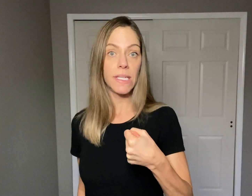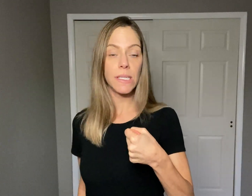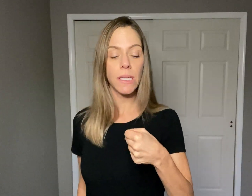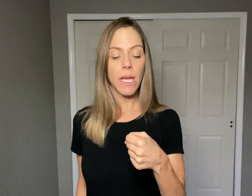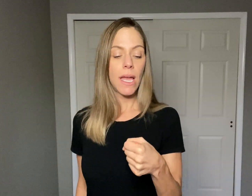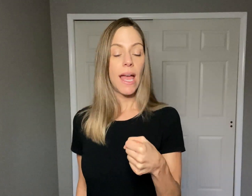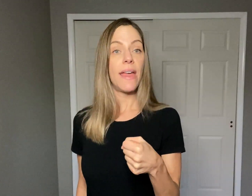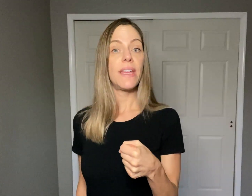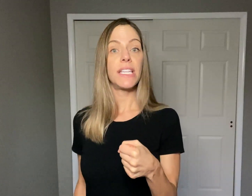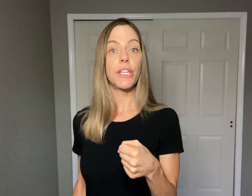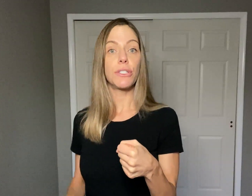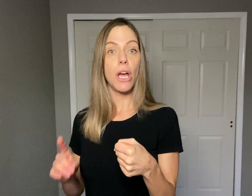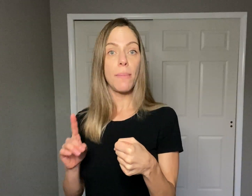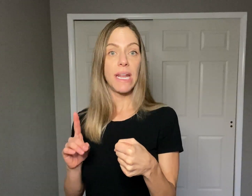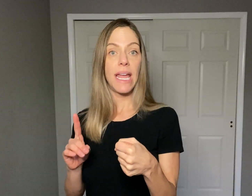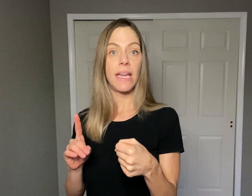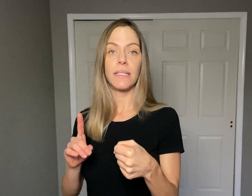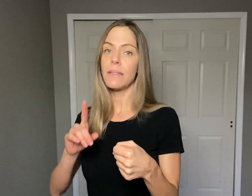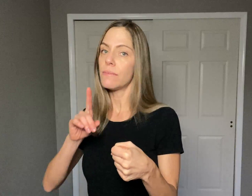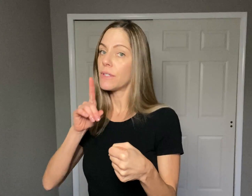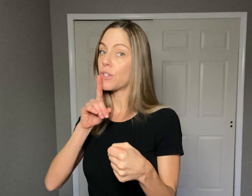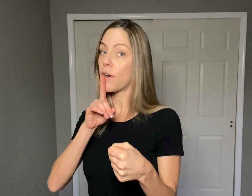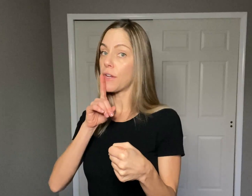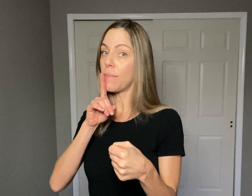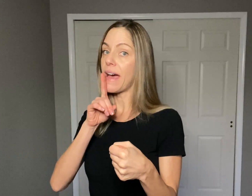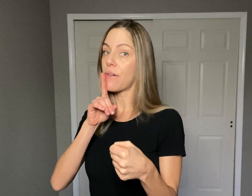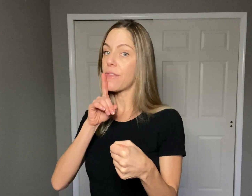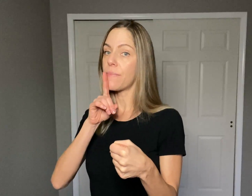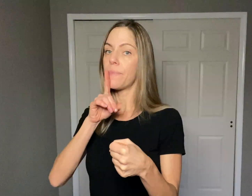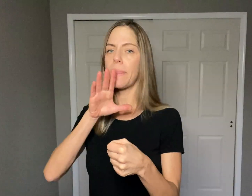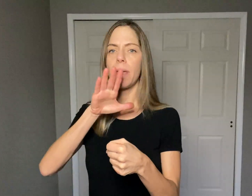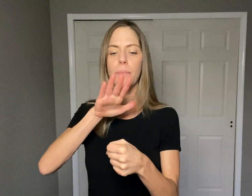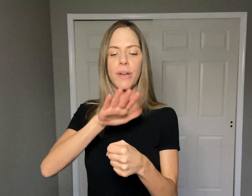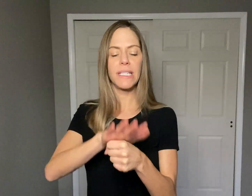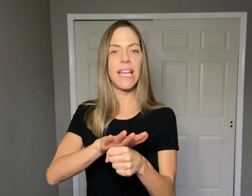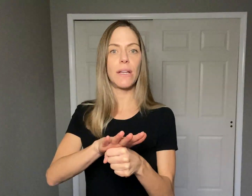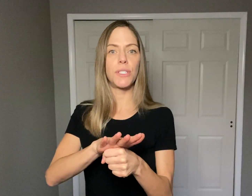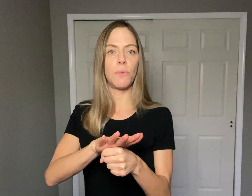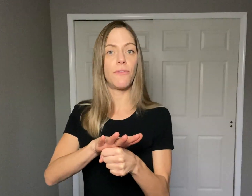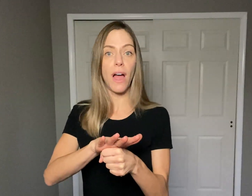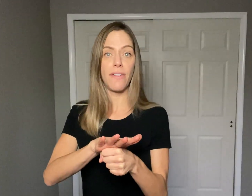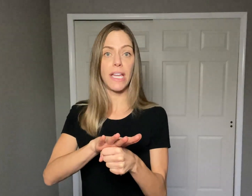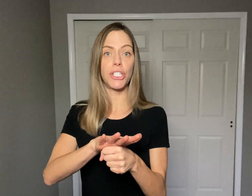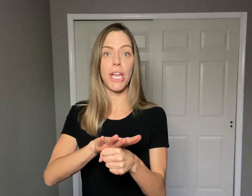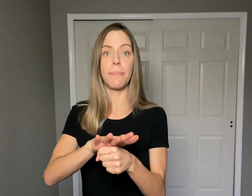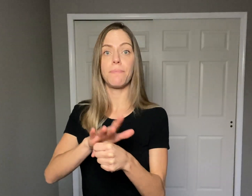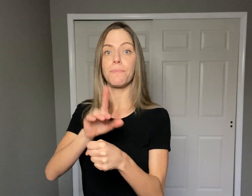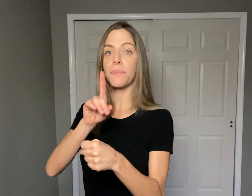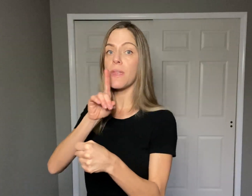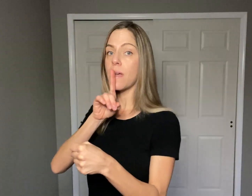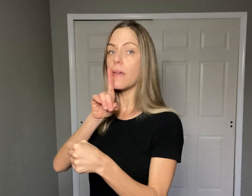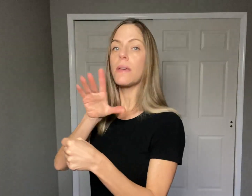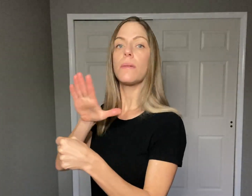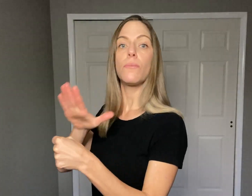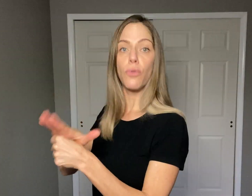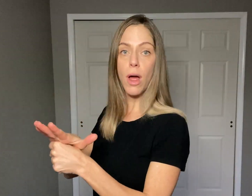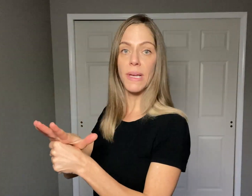fist, and then take your dominant hand, start at your mouth, and bring it down to a 5-hand shape.